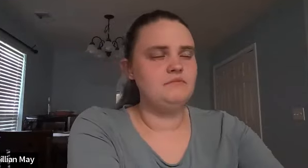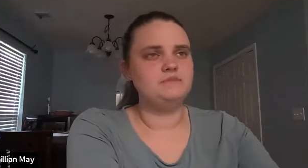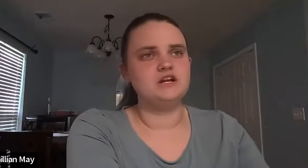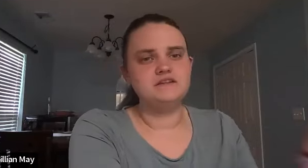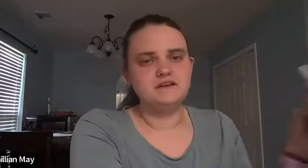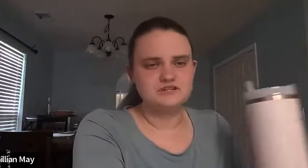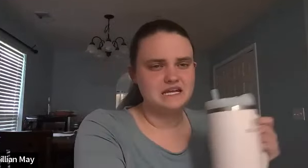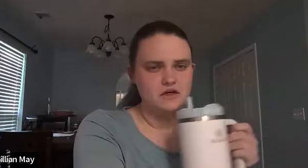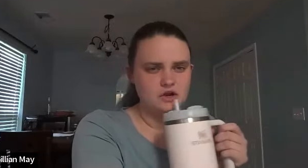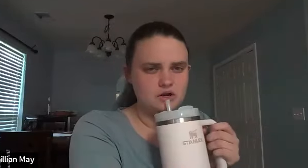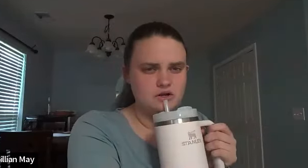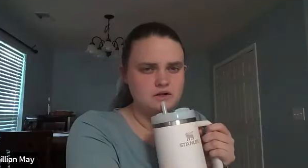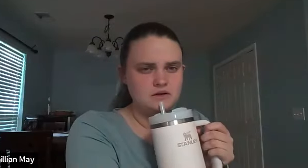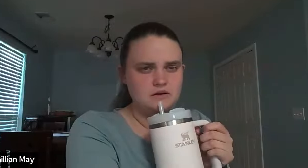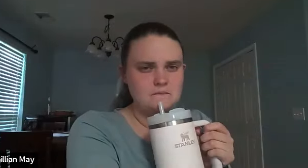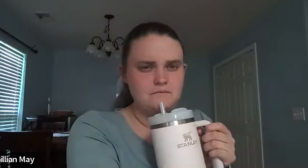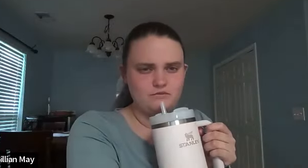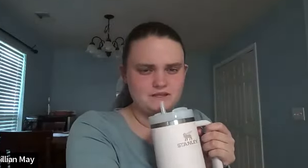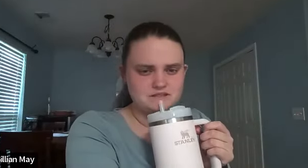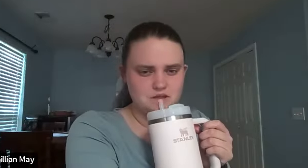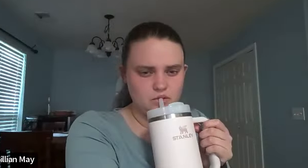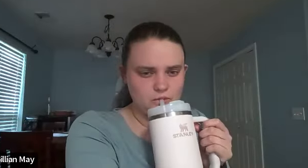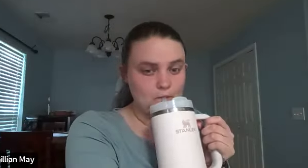I'm trying to think if there's any other movement.